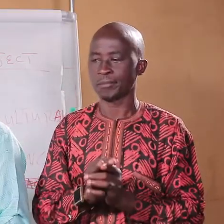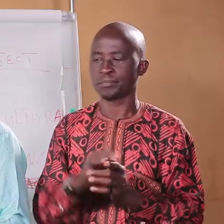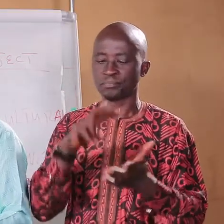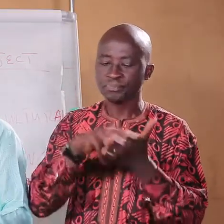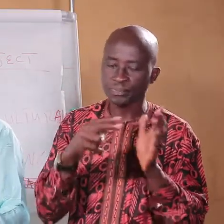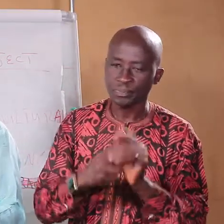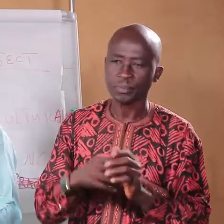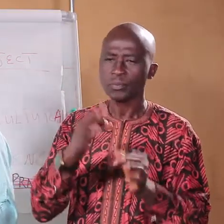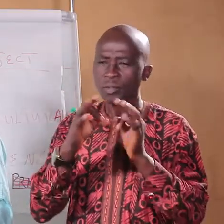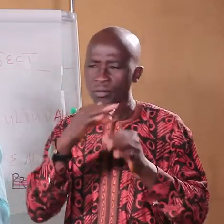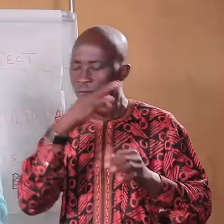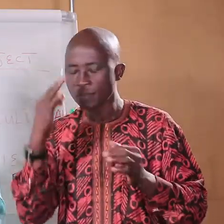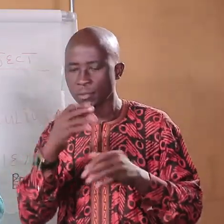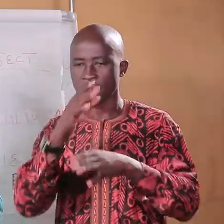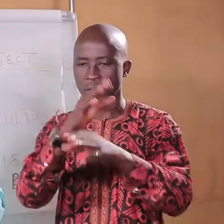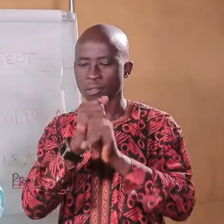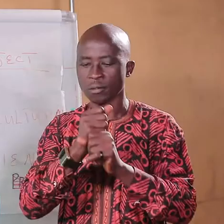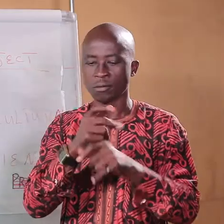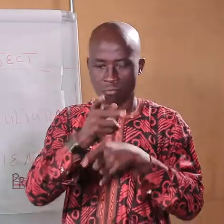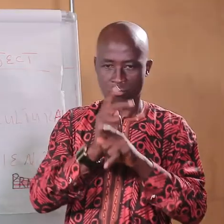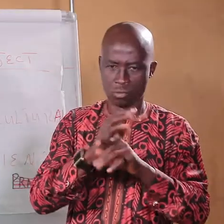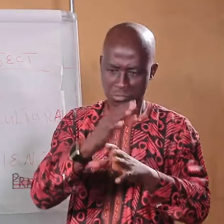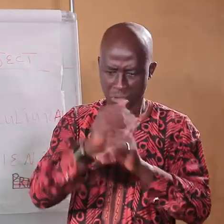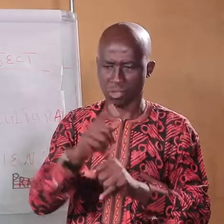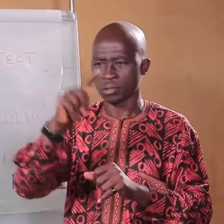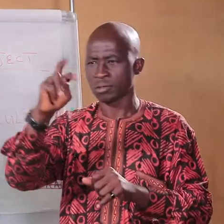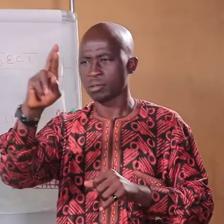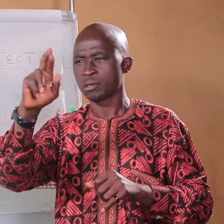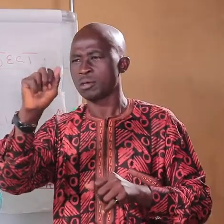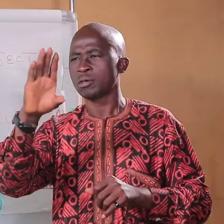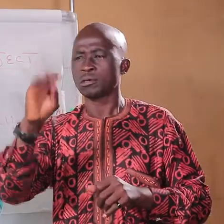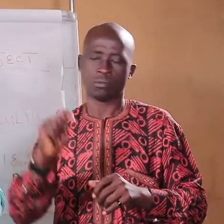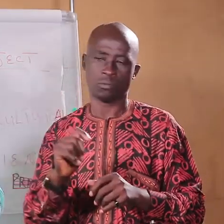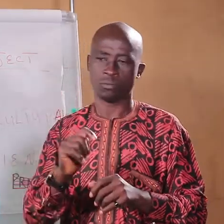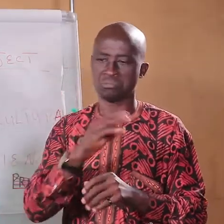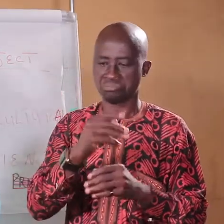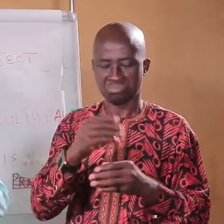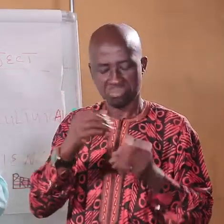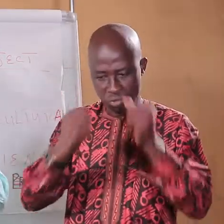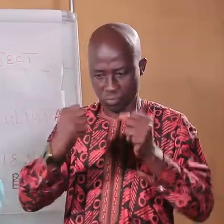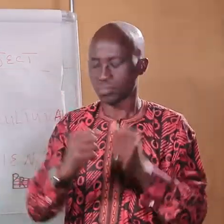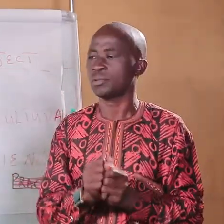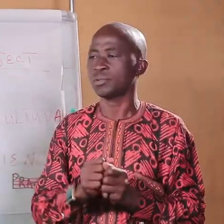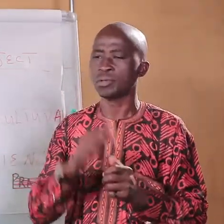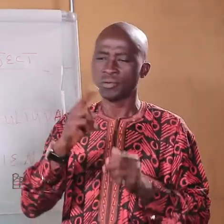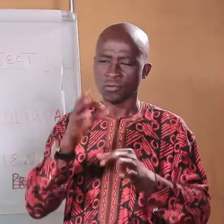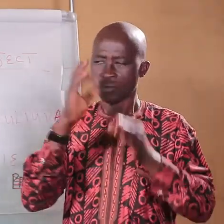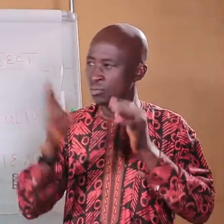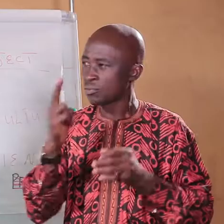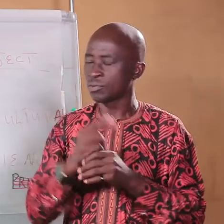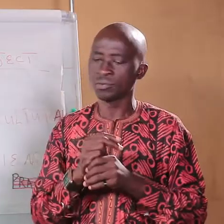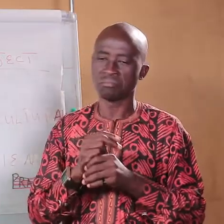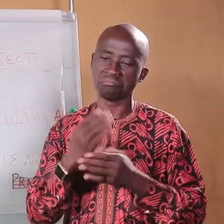I mean when a farmer obtains a loan, he can get a tractor. He will buy, if he's using of